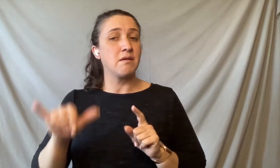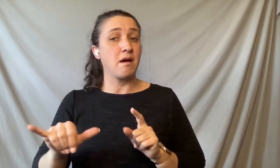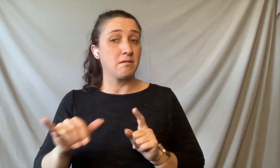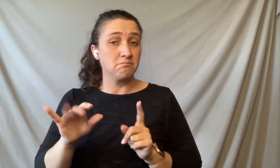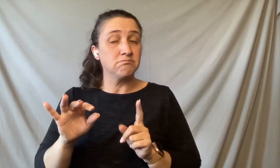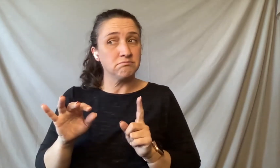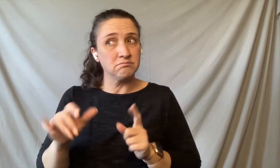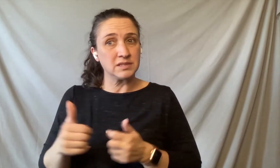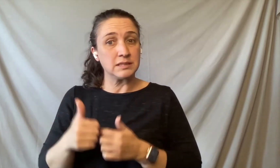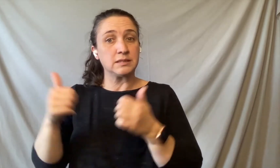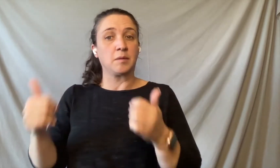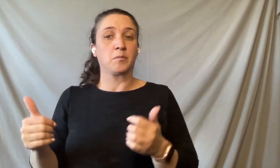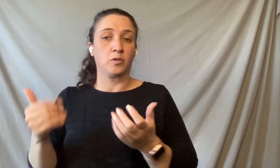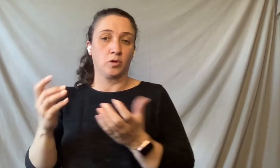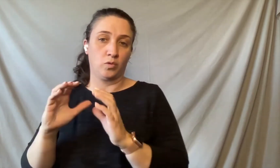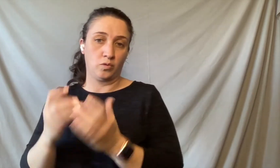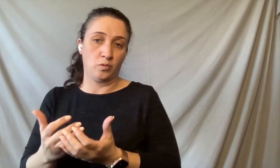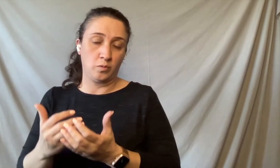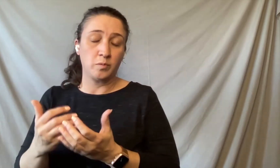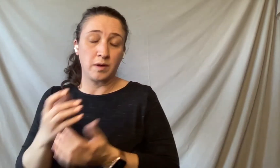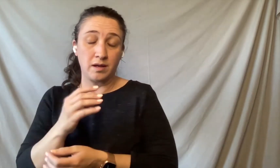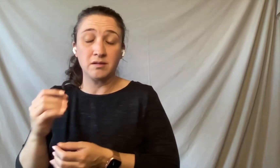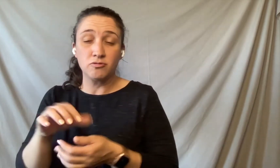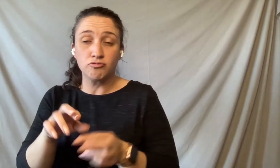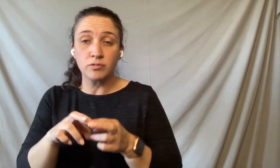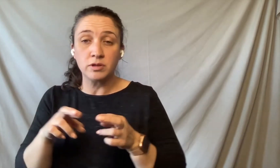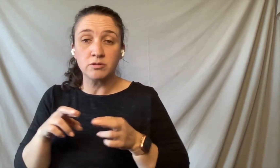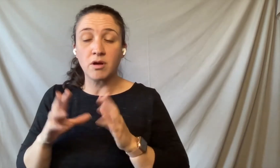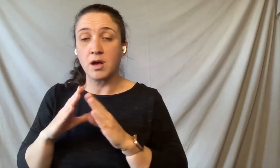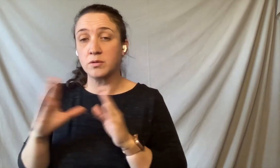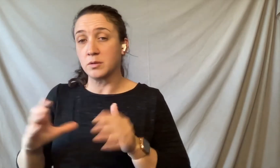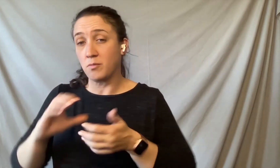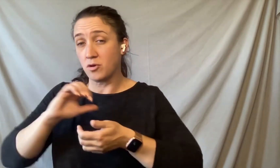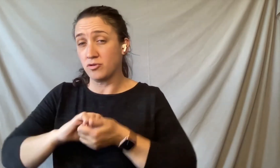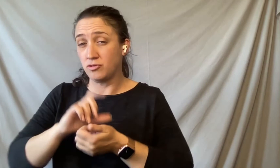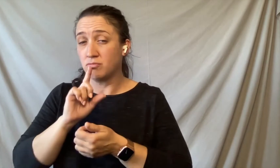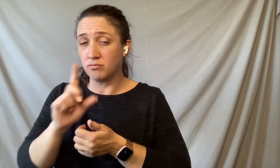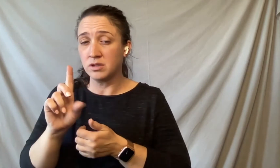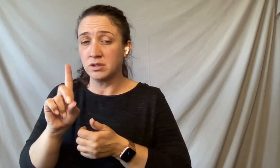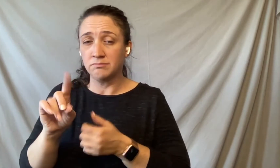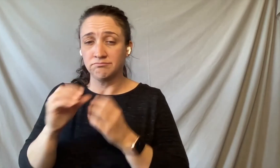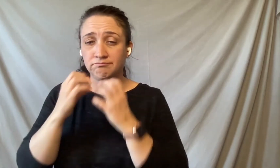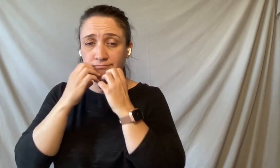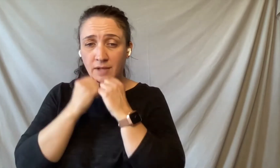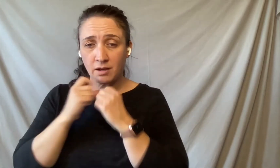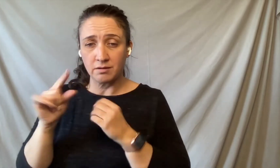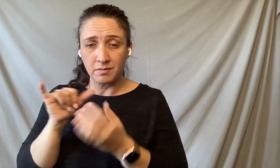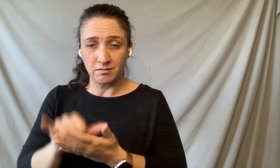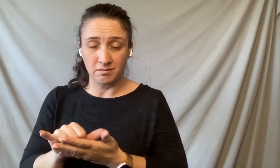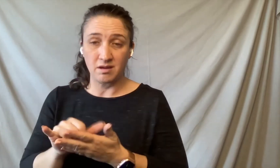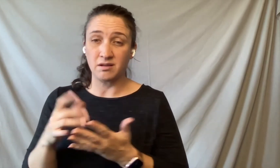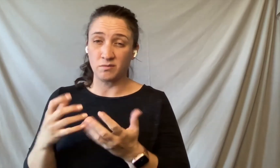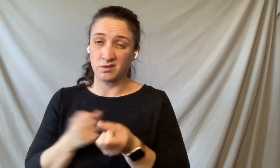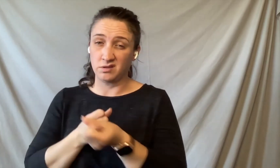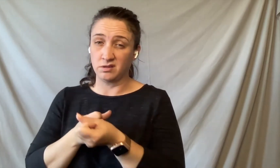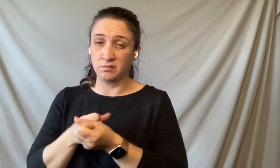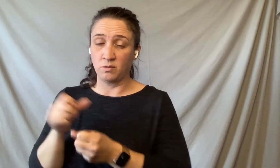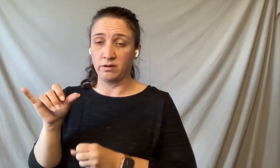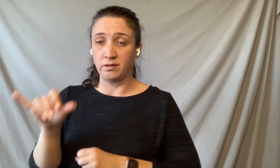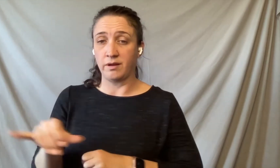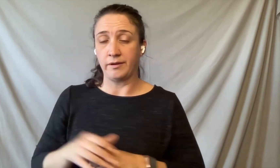of a separate group, and the Regional Housing Partnership really cares about and wants to support. I'll just put that out there.